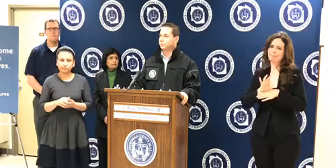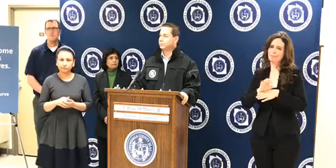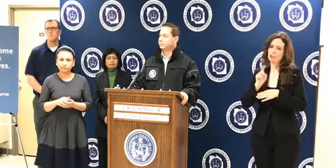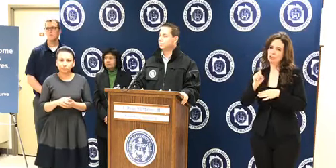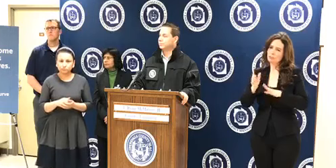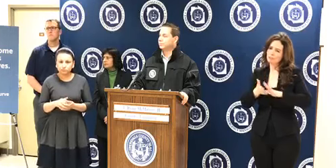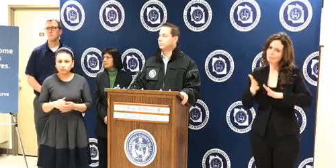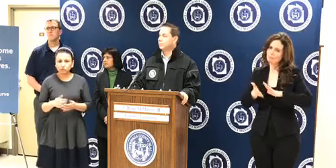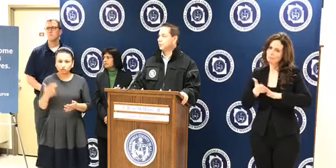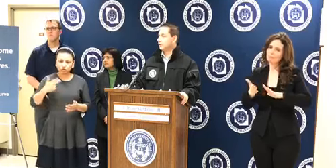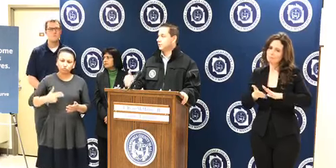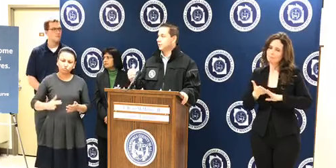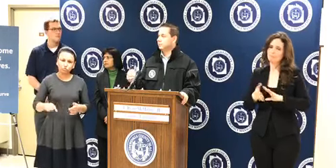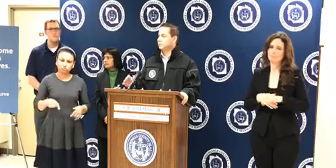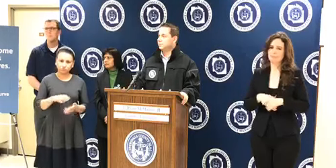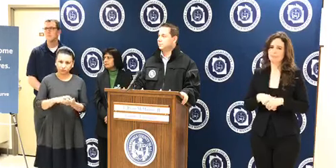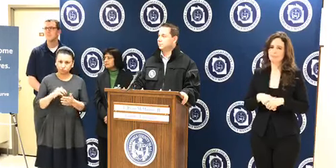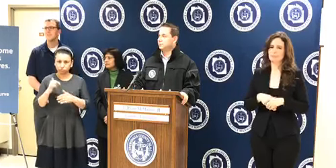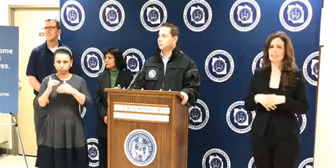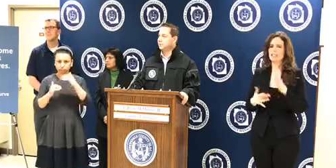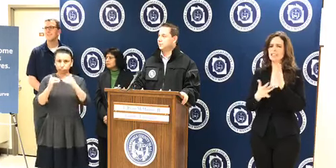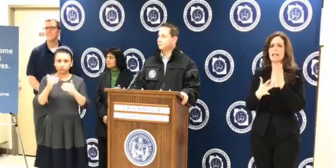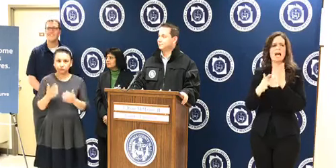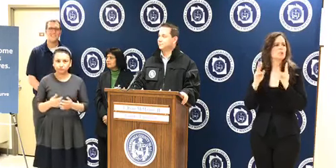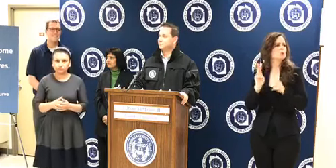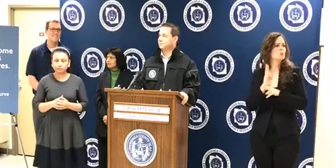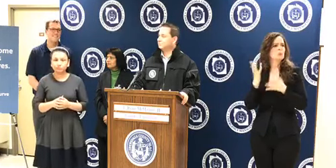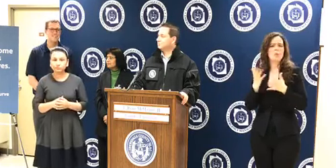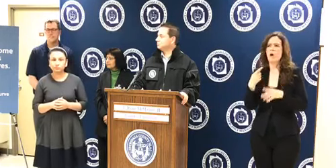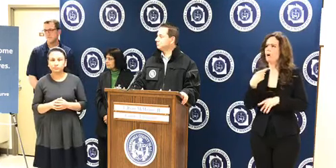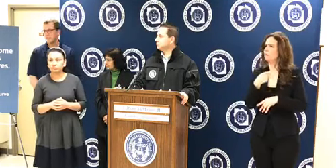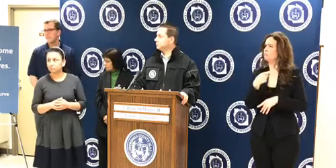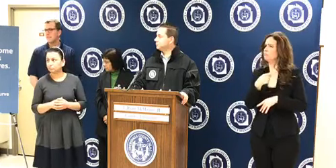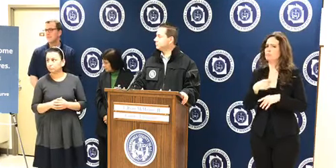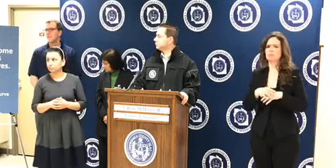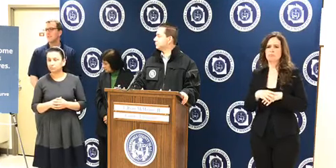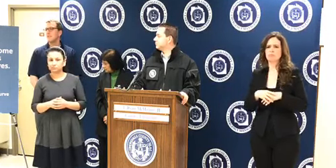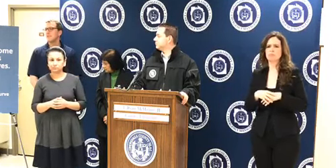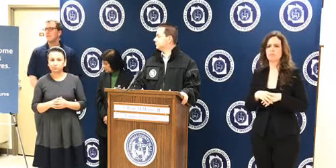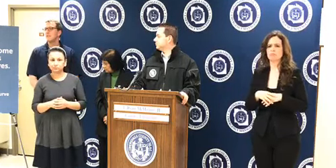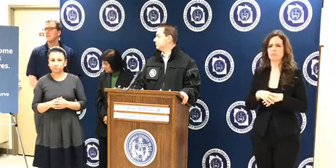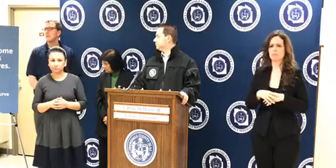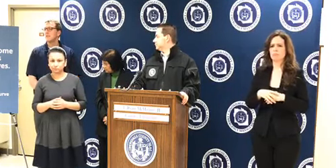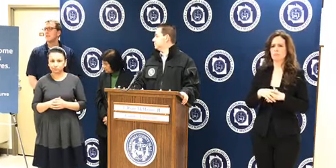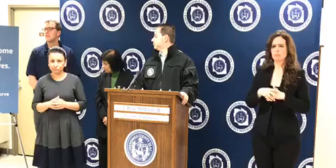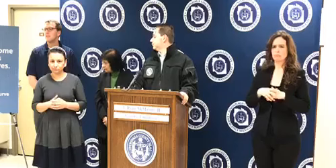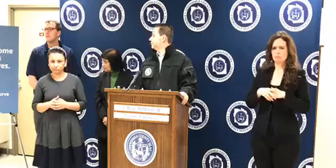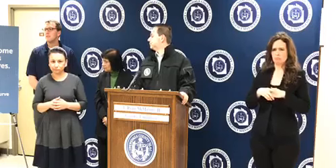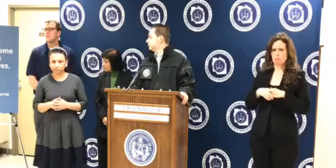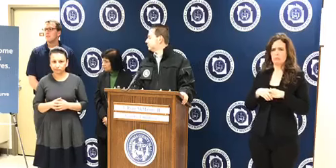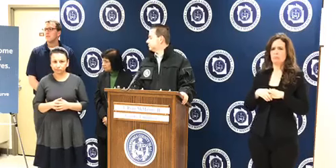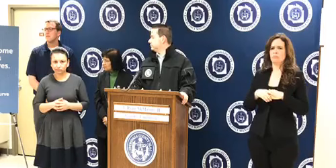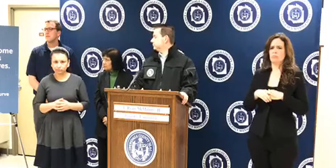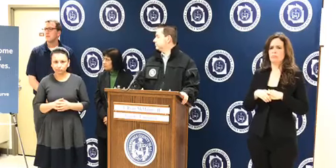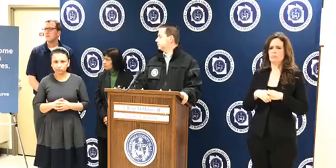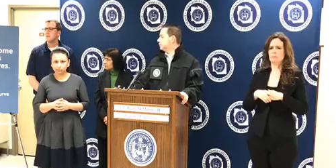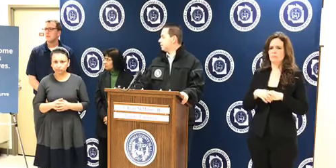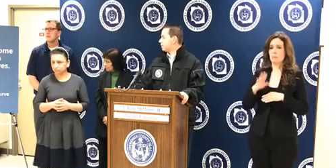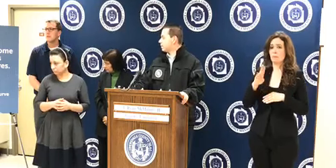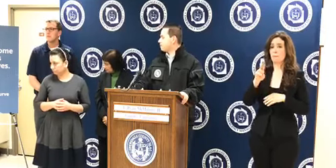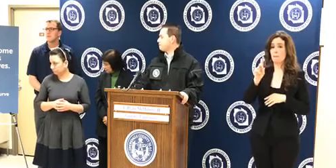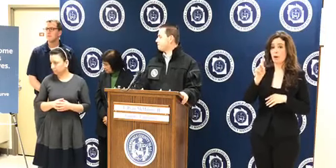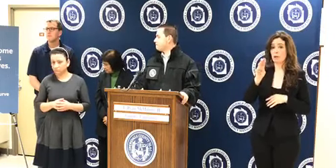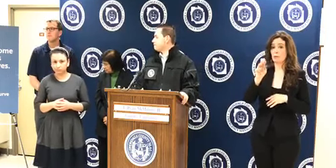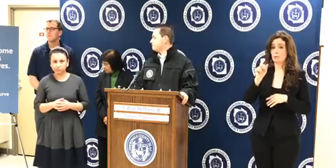What's some of the technology? You're going to see it. You're going to see it. So Budman made a contribution of equipment. Is there other